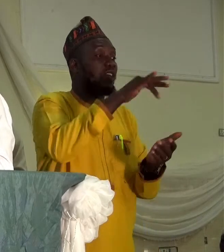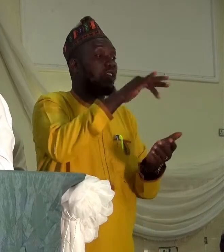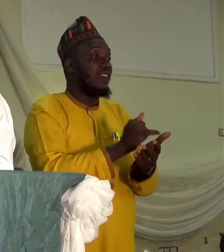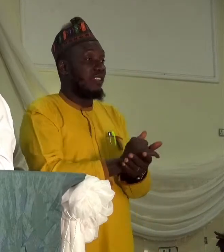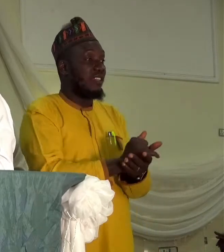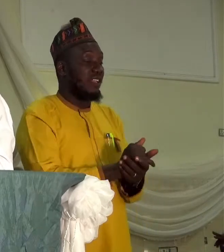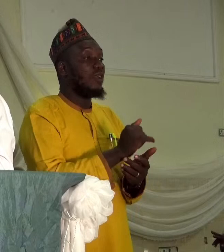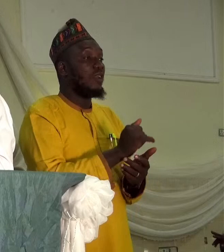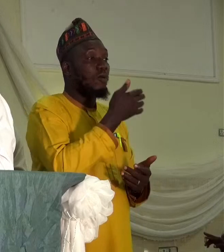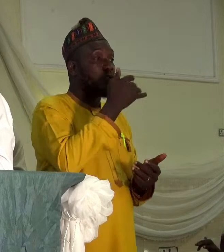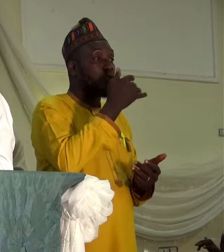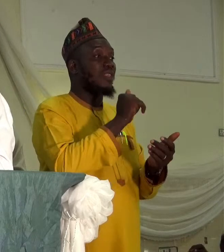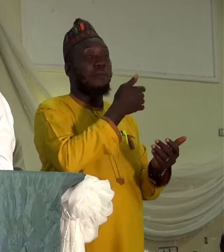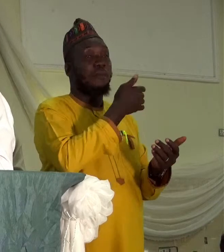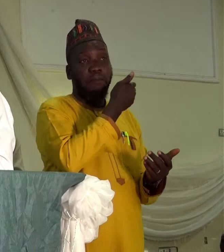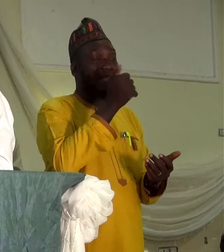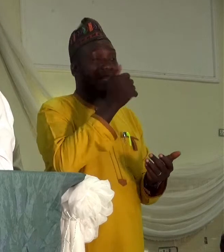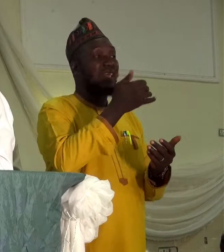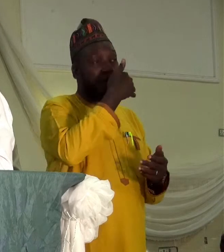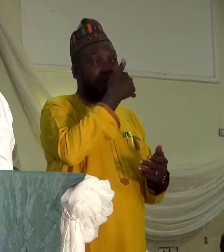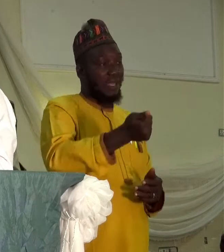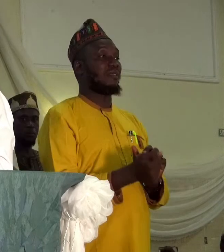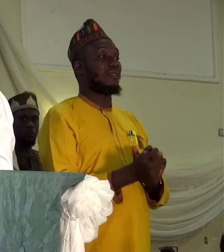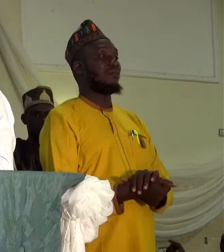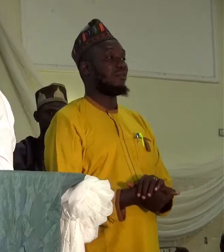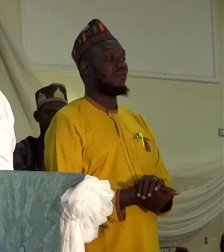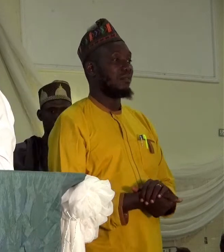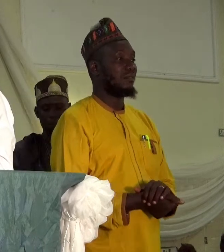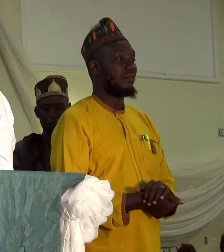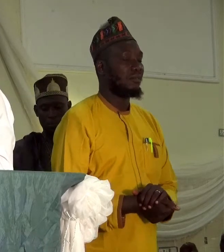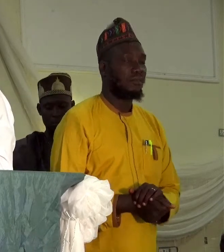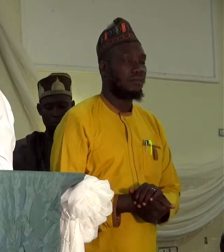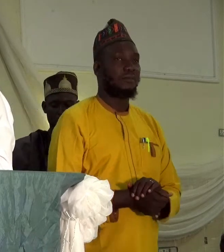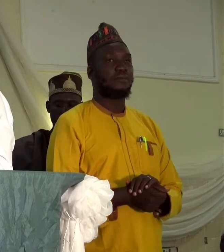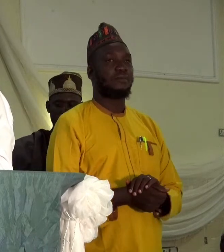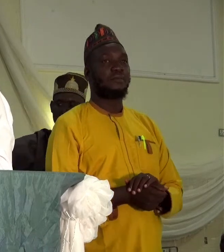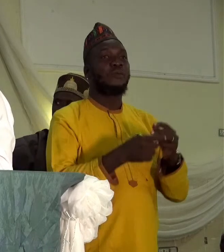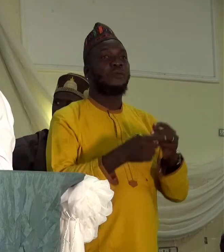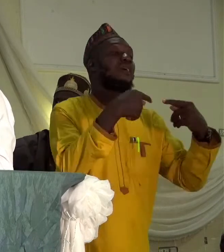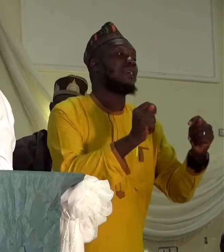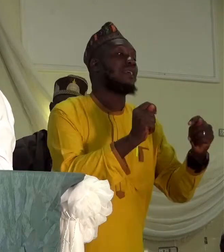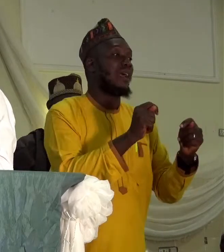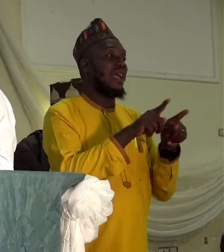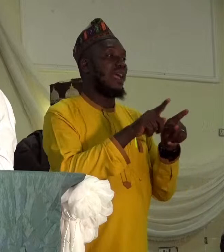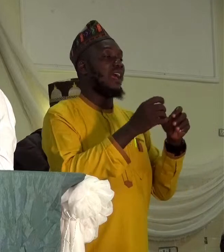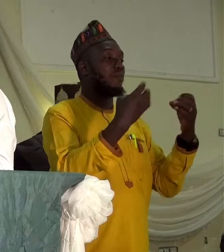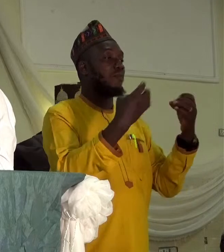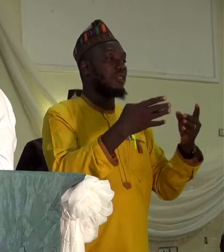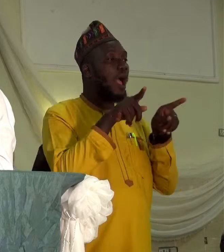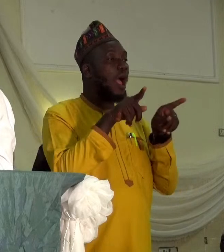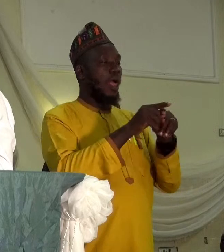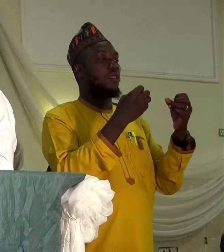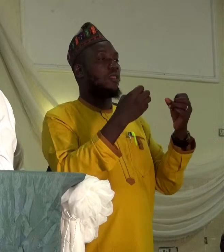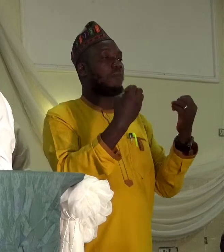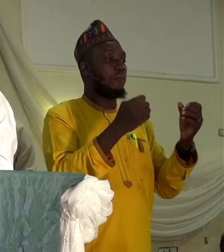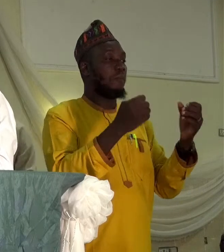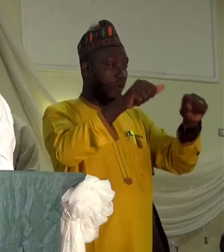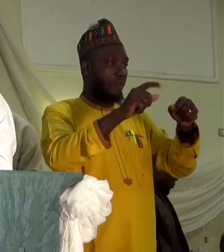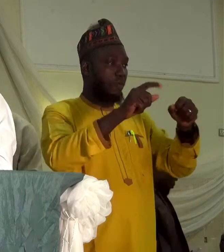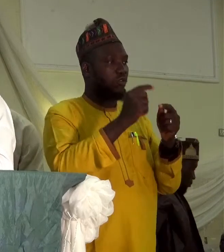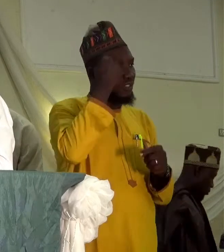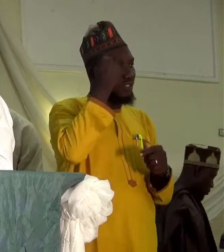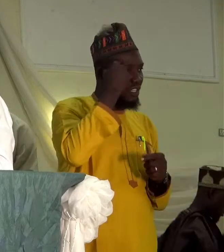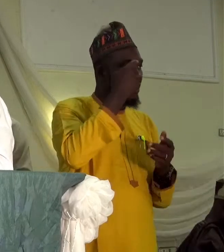better than the best. See yourself as being good, relatively good. Try as much as possible to think of becoming the